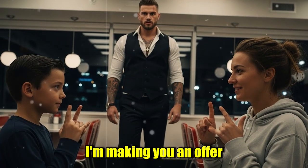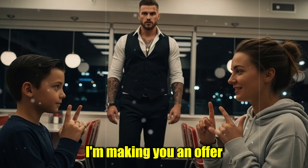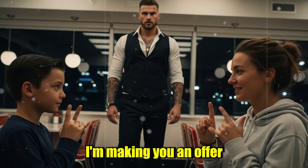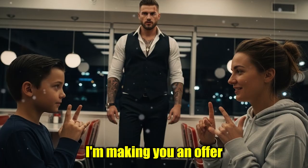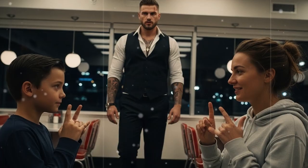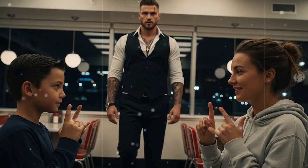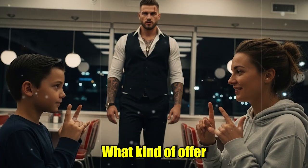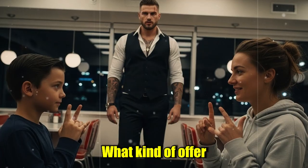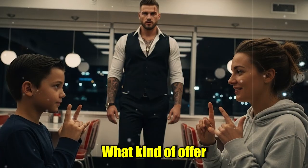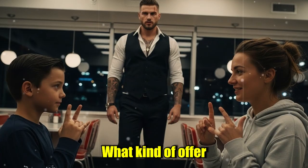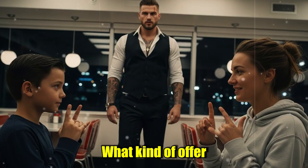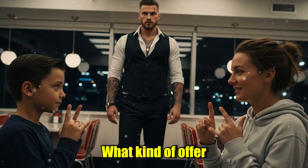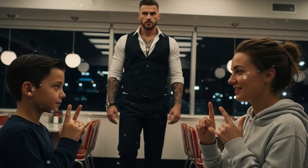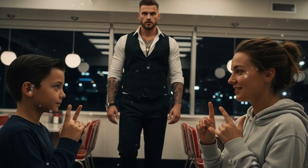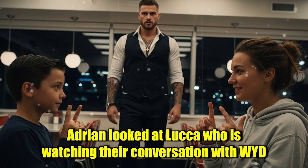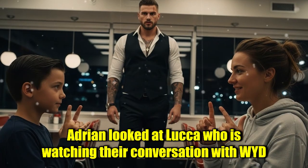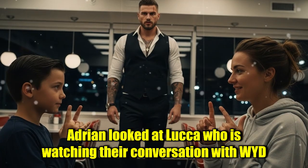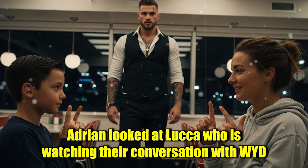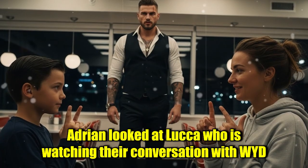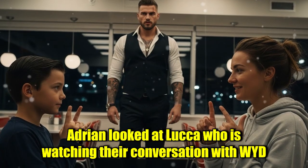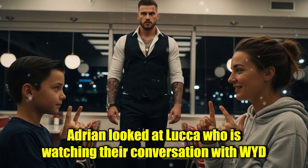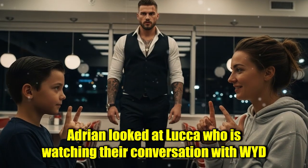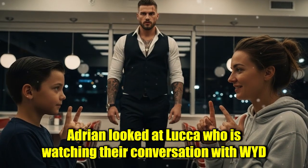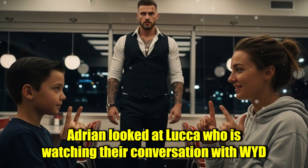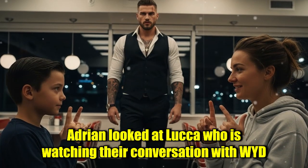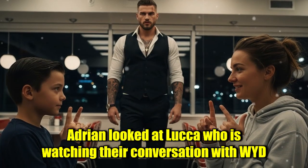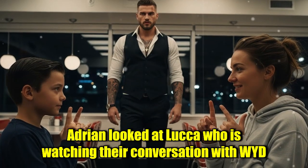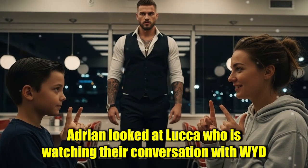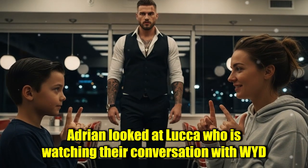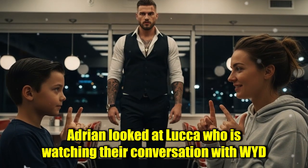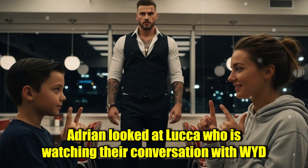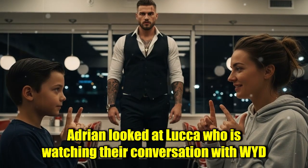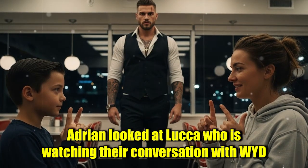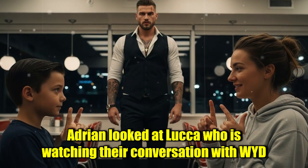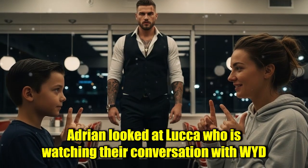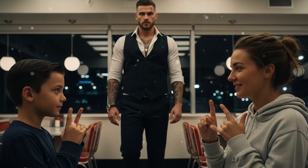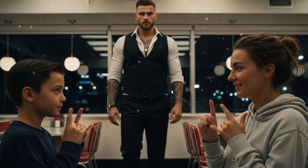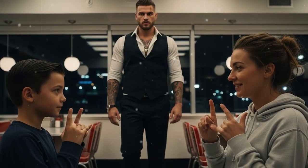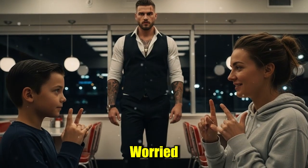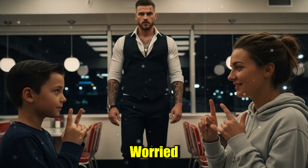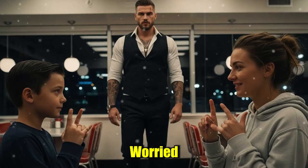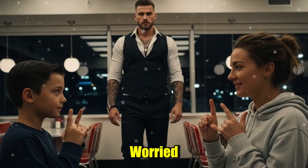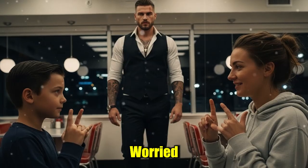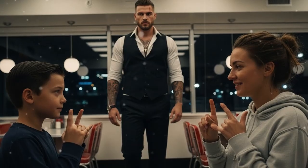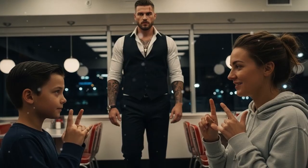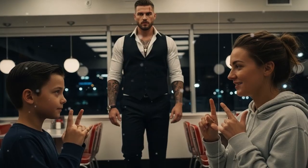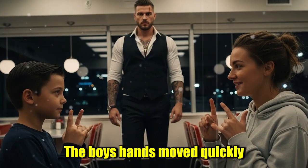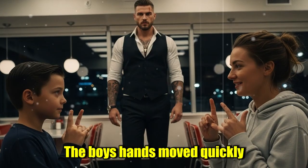you an offer. What kind of offer? Adrian looked at Luca, who was watching their conversation with wide, worried eyes. The